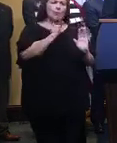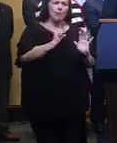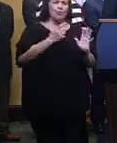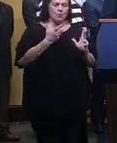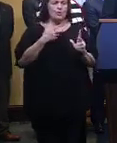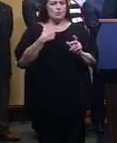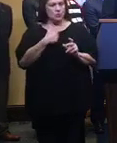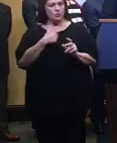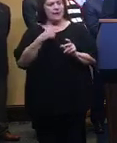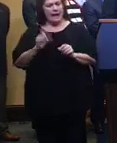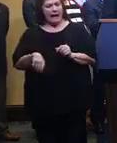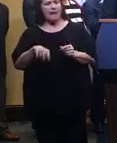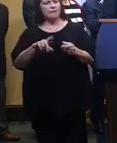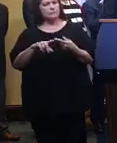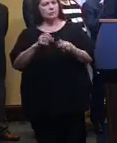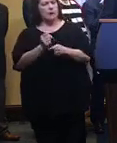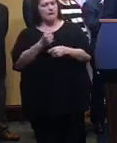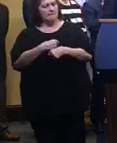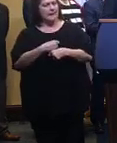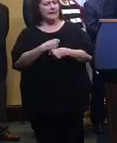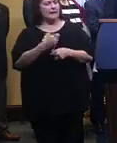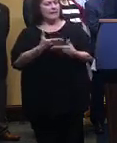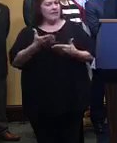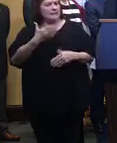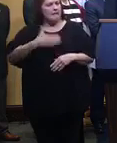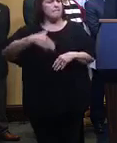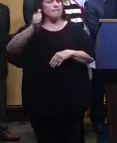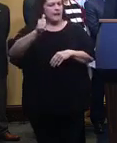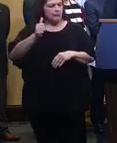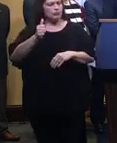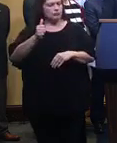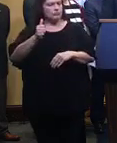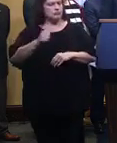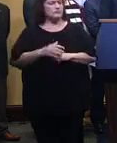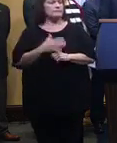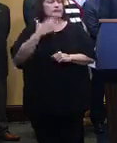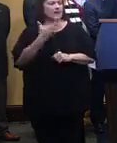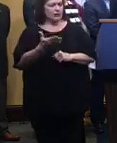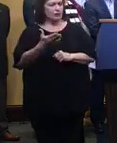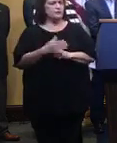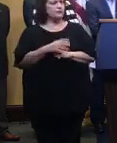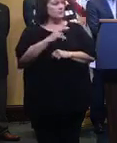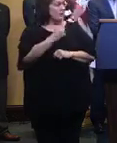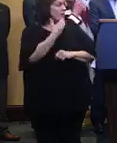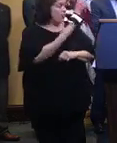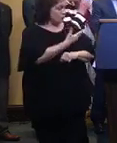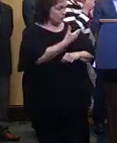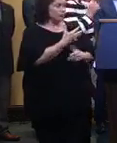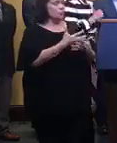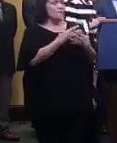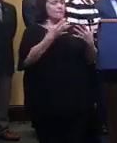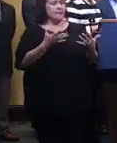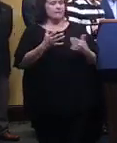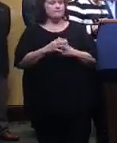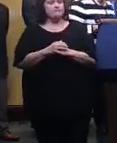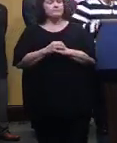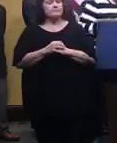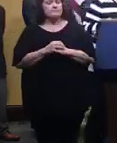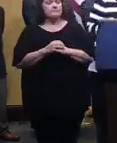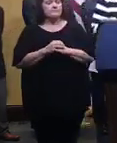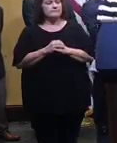on making these things better given the resources that we have and bringing those resources to the fore. Thank you so much. No, thank you so much.